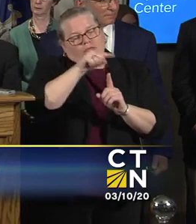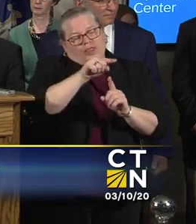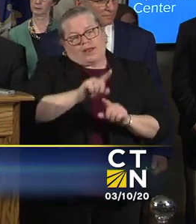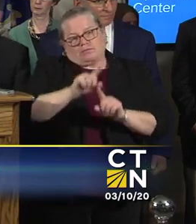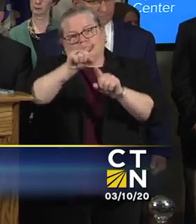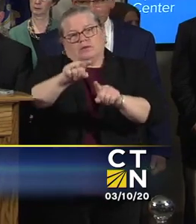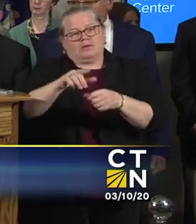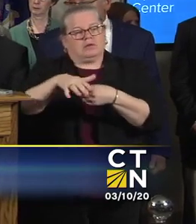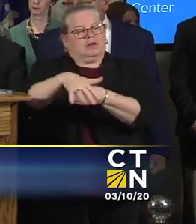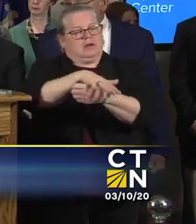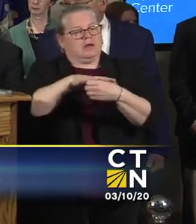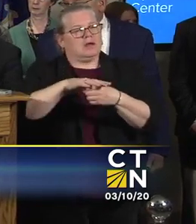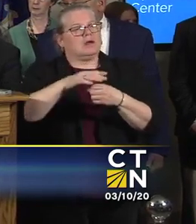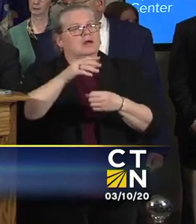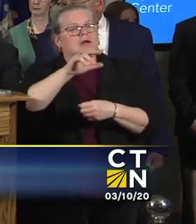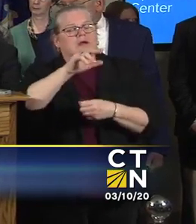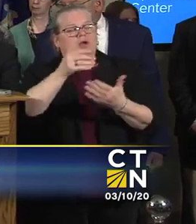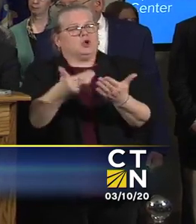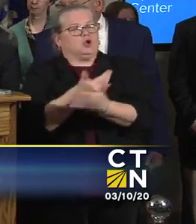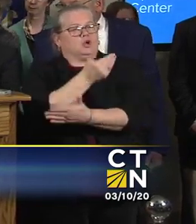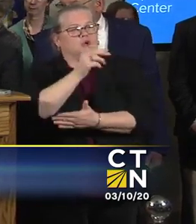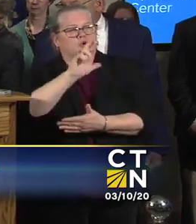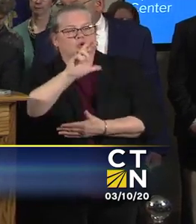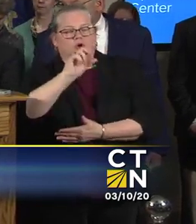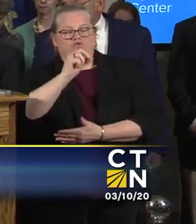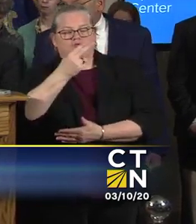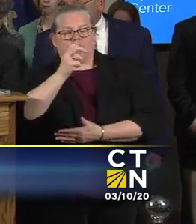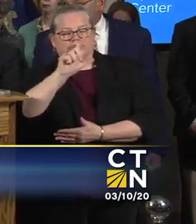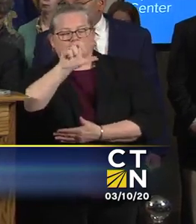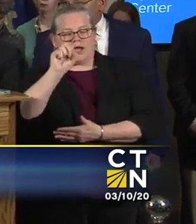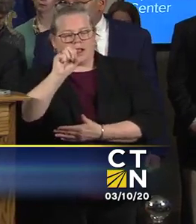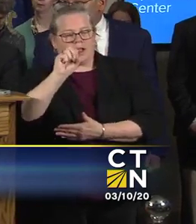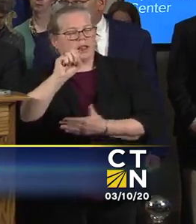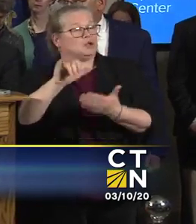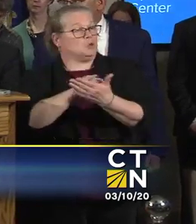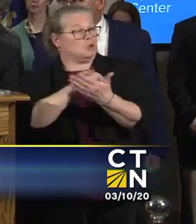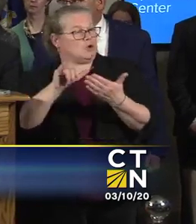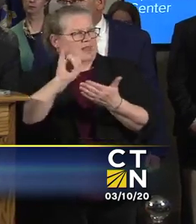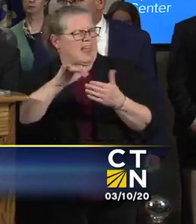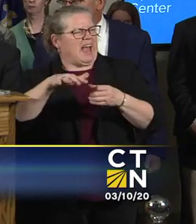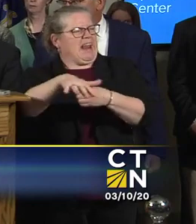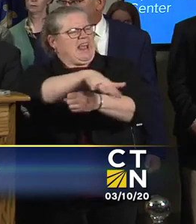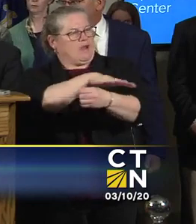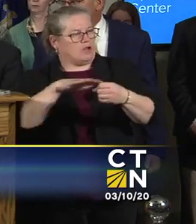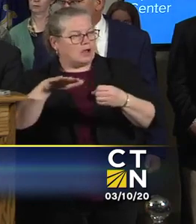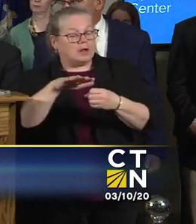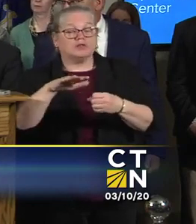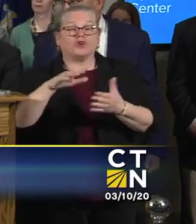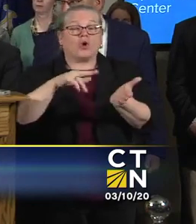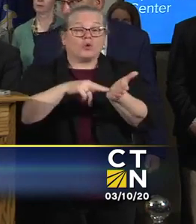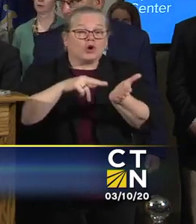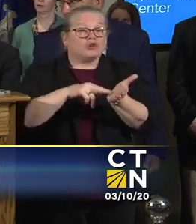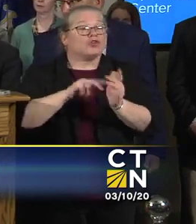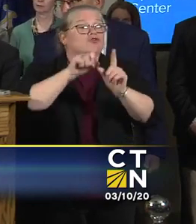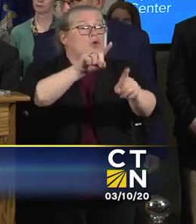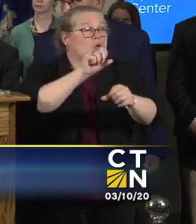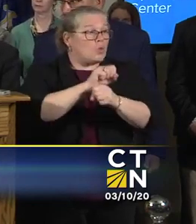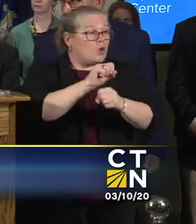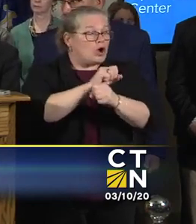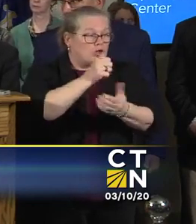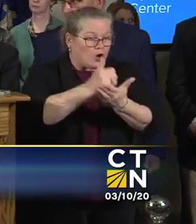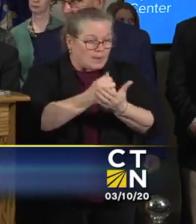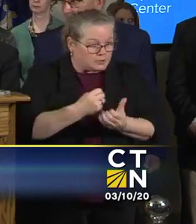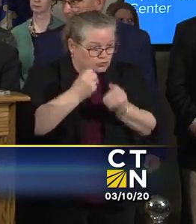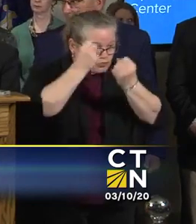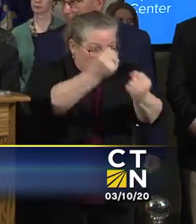what they're considering their hot zone. So they are helping transport nurses to work, to help patients. They're